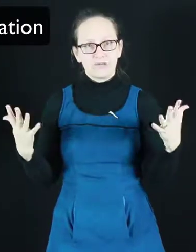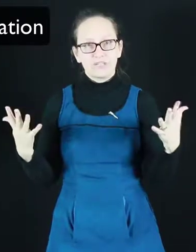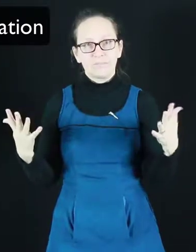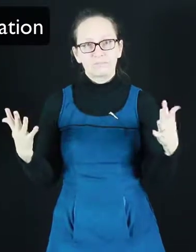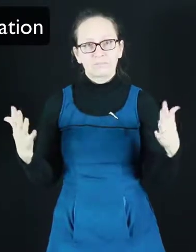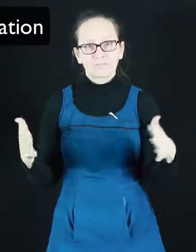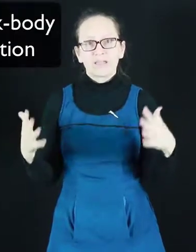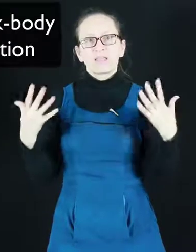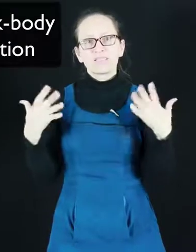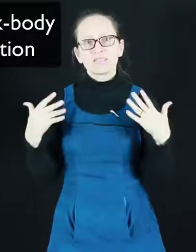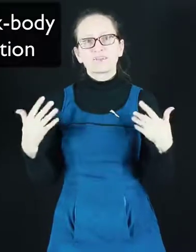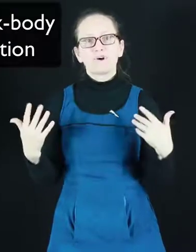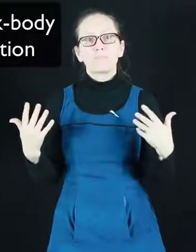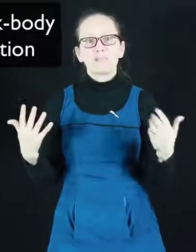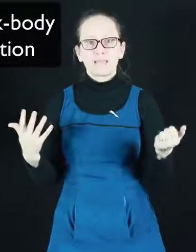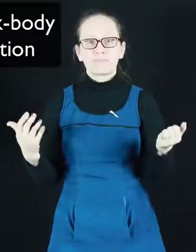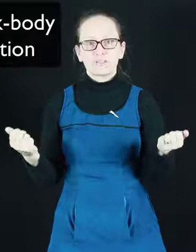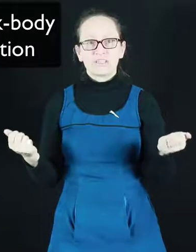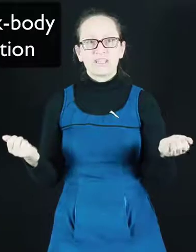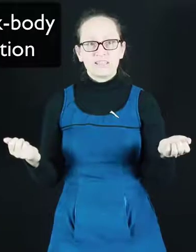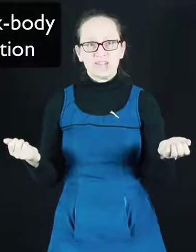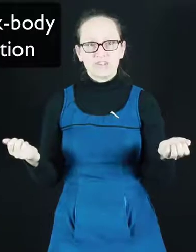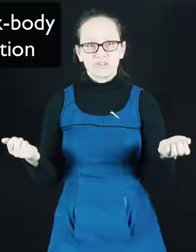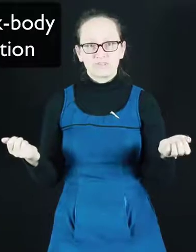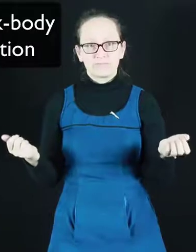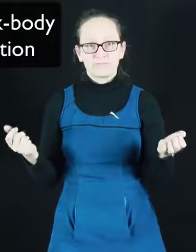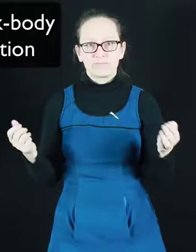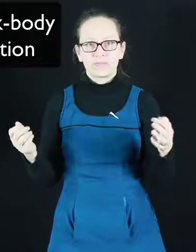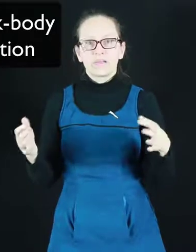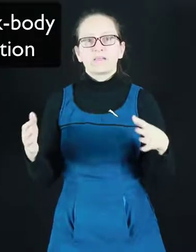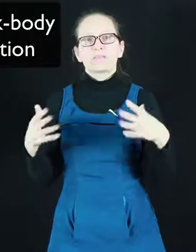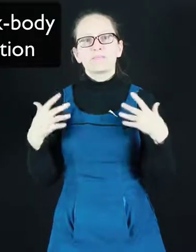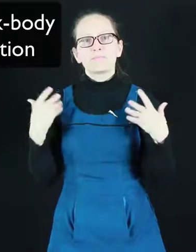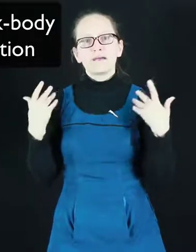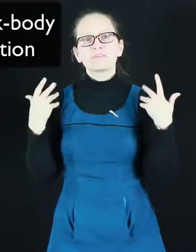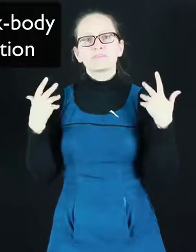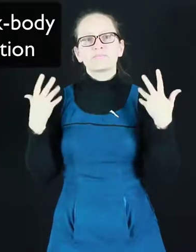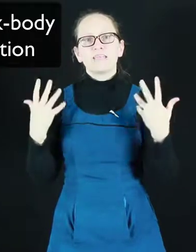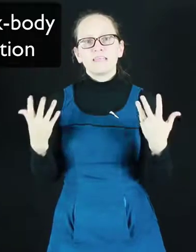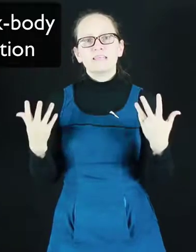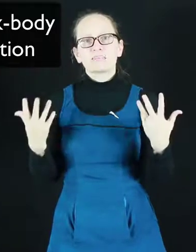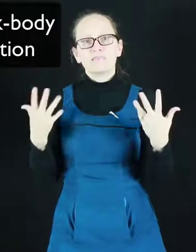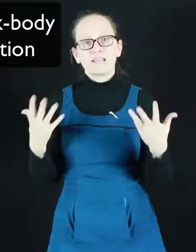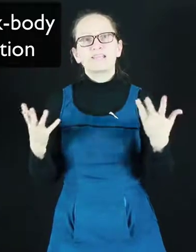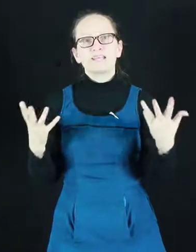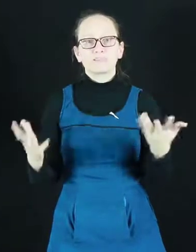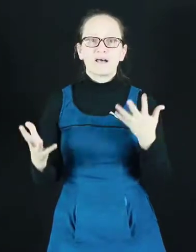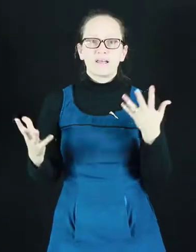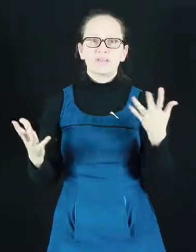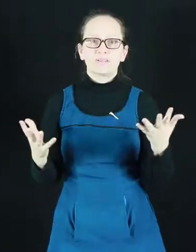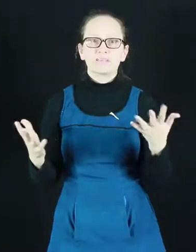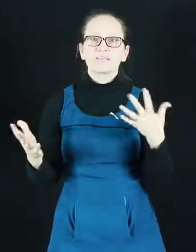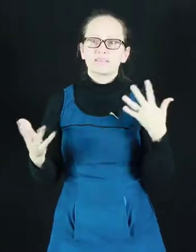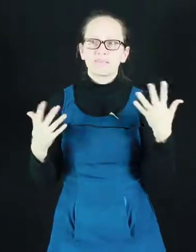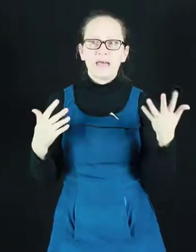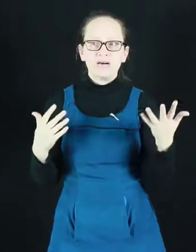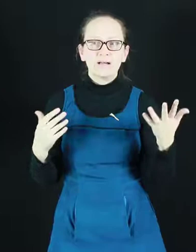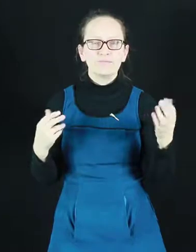temperature. This is called blackbody radiation. The amount of heat radiated by a body, the power,